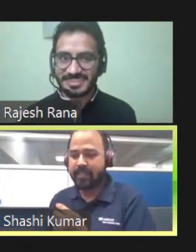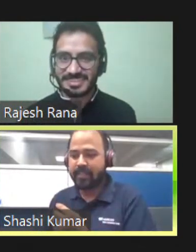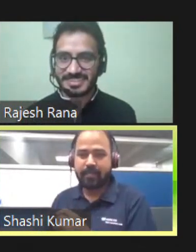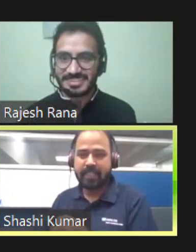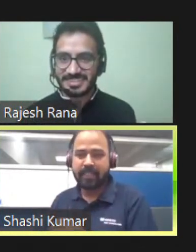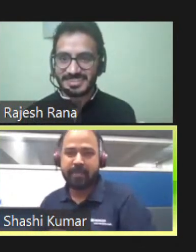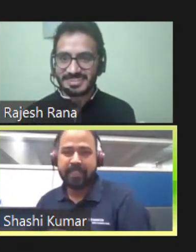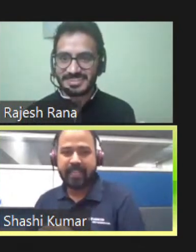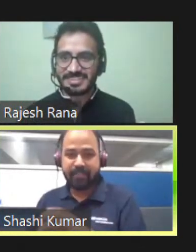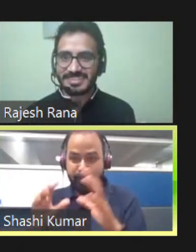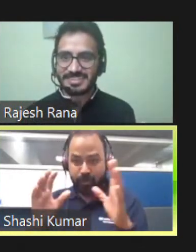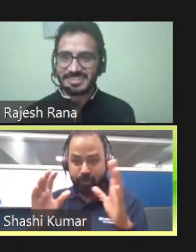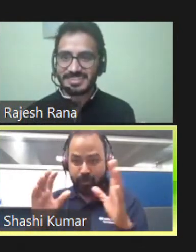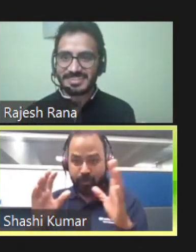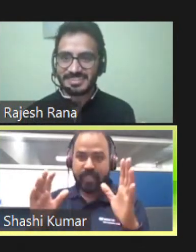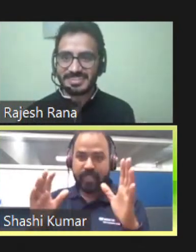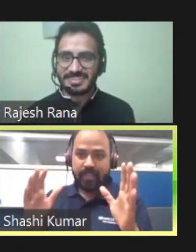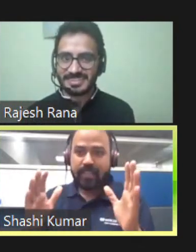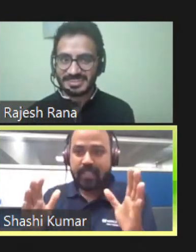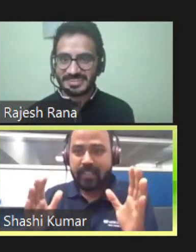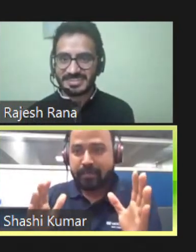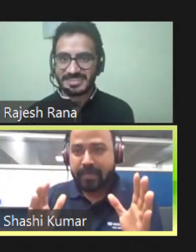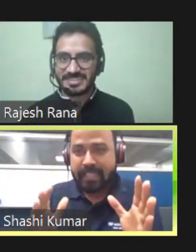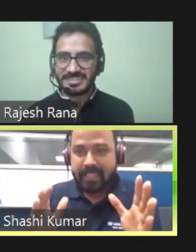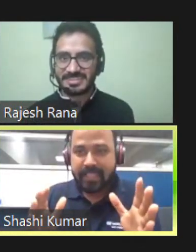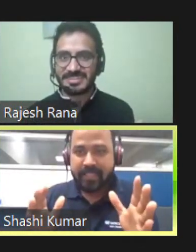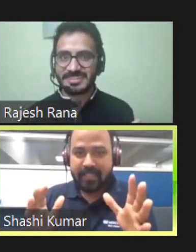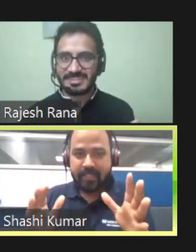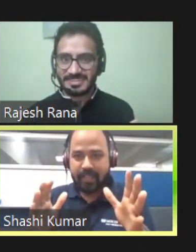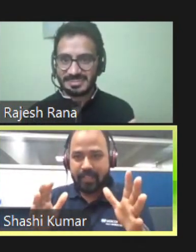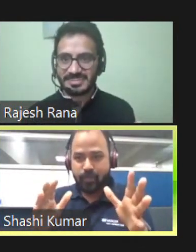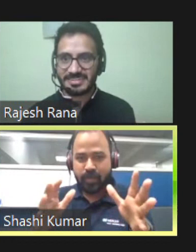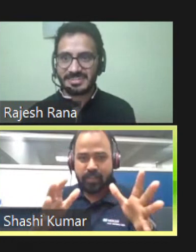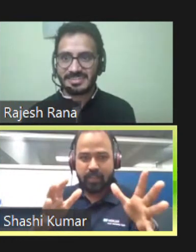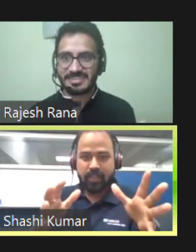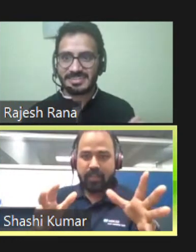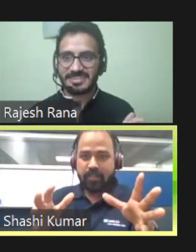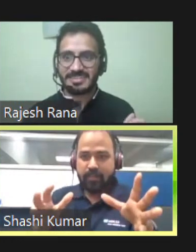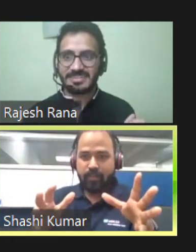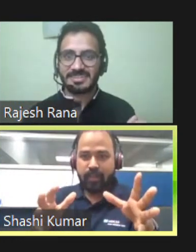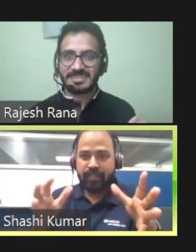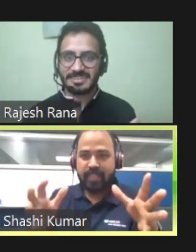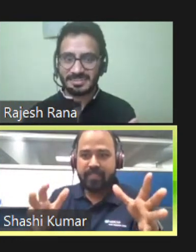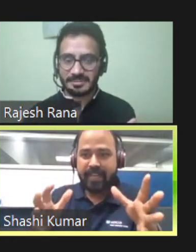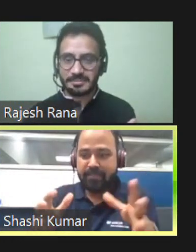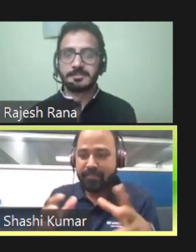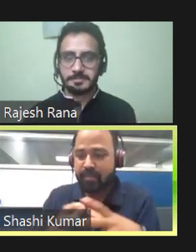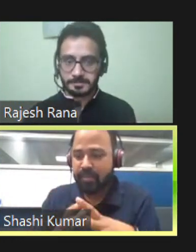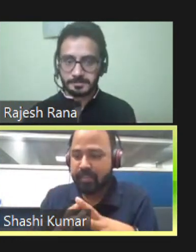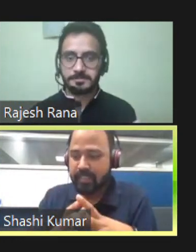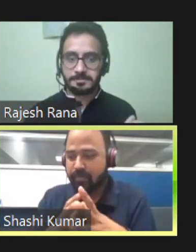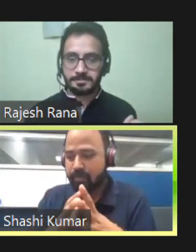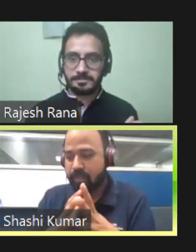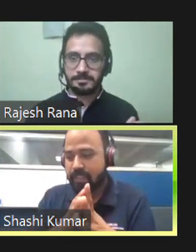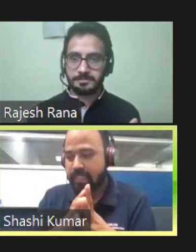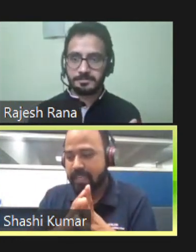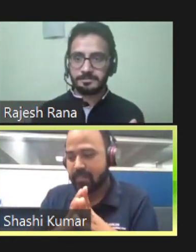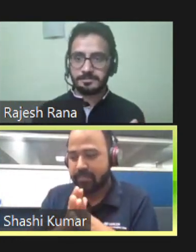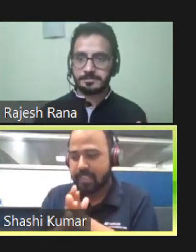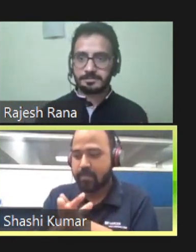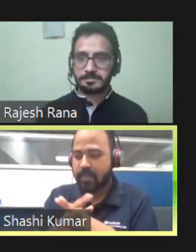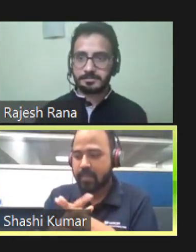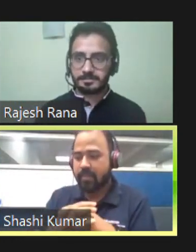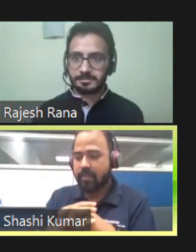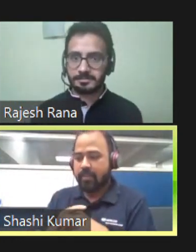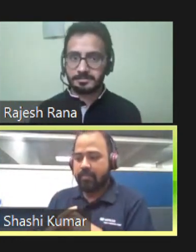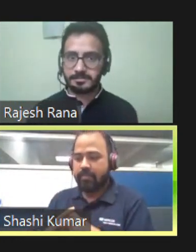so that participants can view the presentation as what we are signing for. The words can